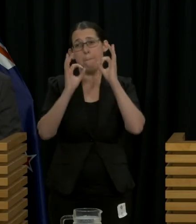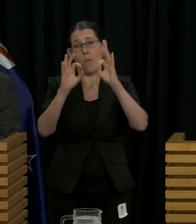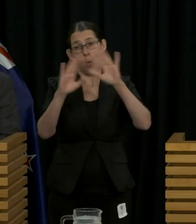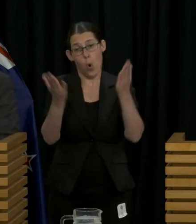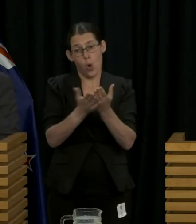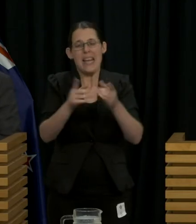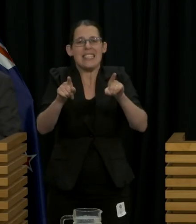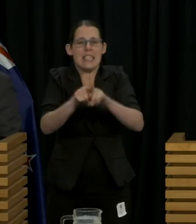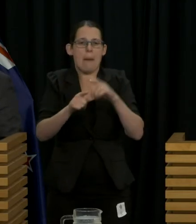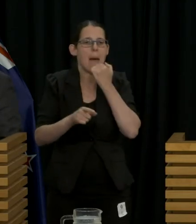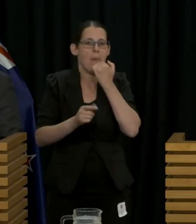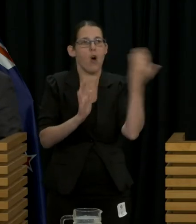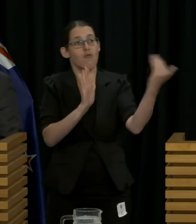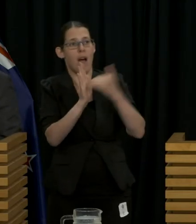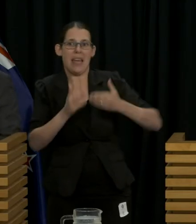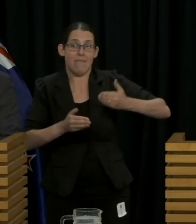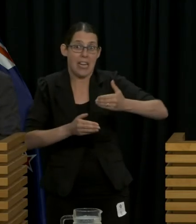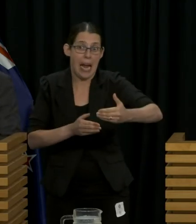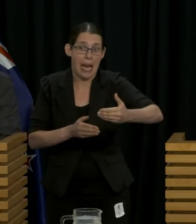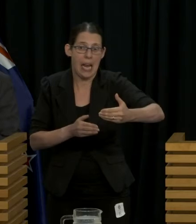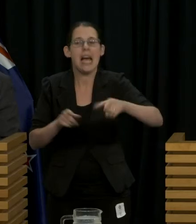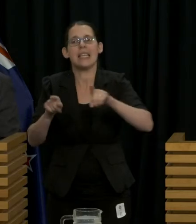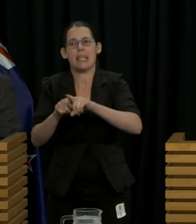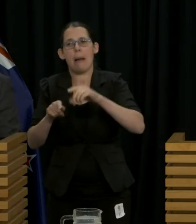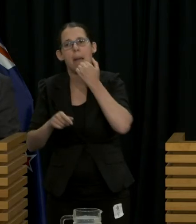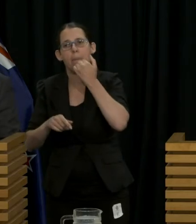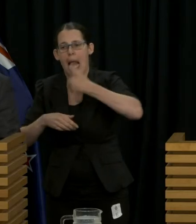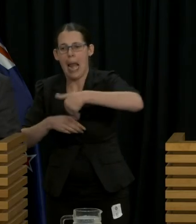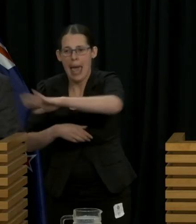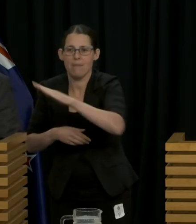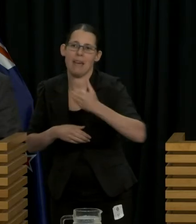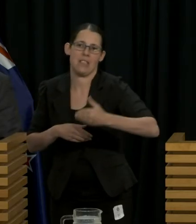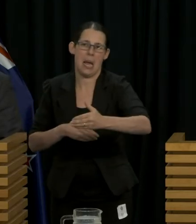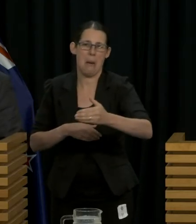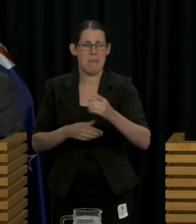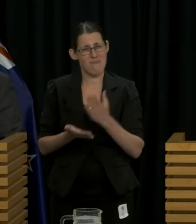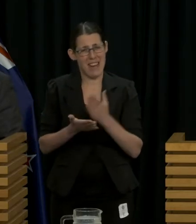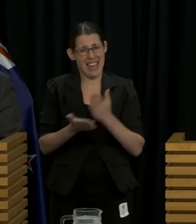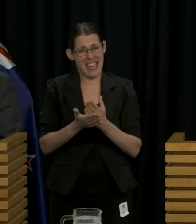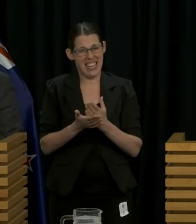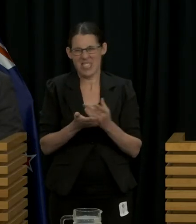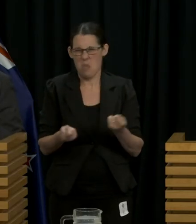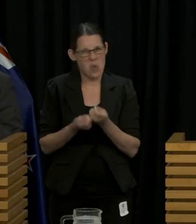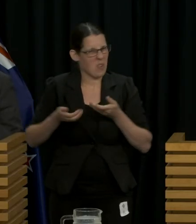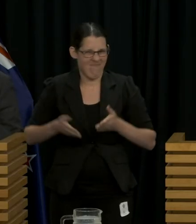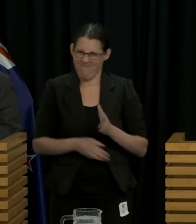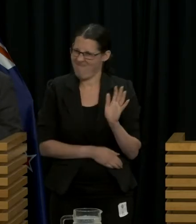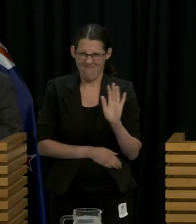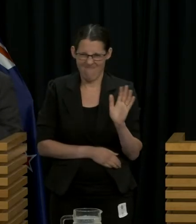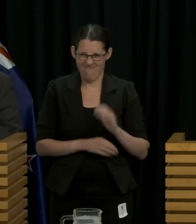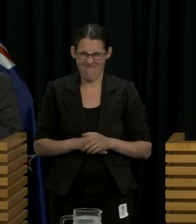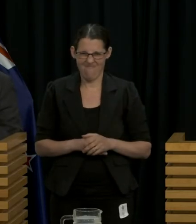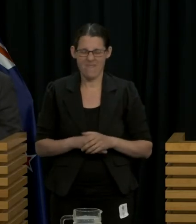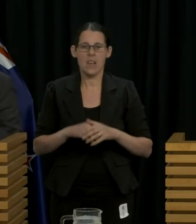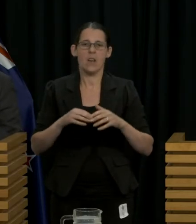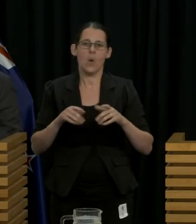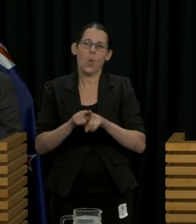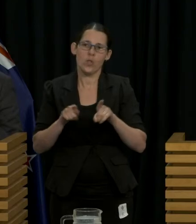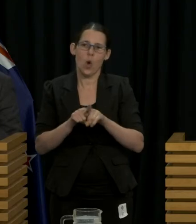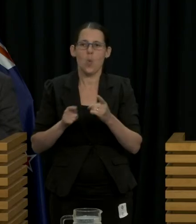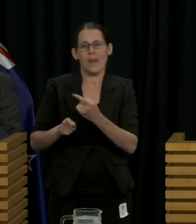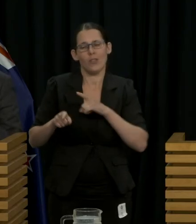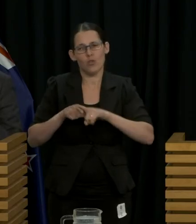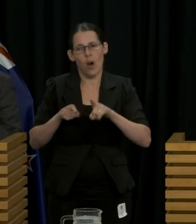every day and the same number of people leaving every day. That's not the way the managed isolation facilities work, and we try and optimise the use of